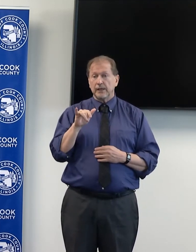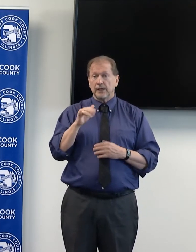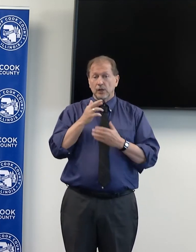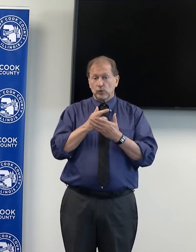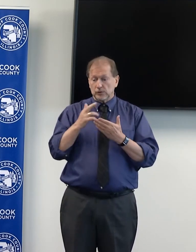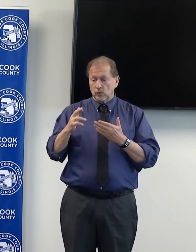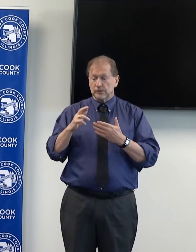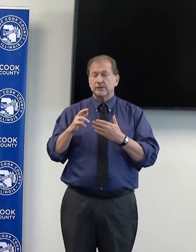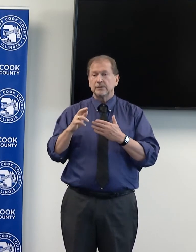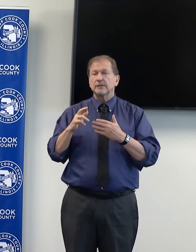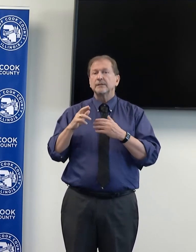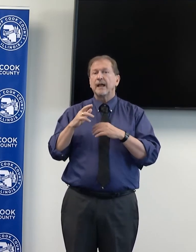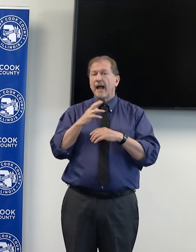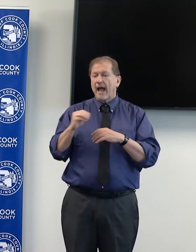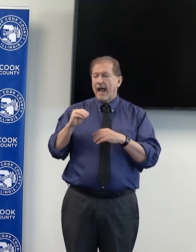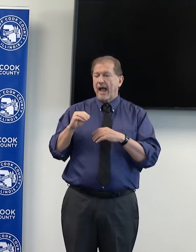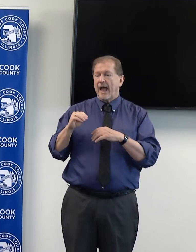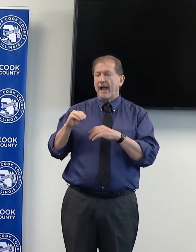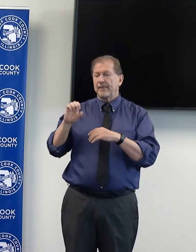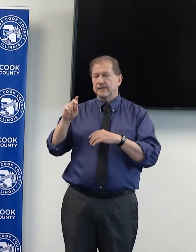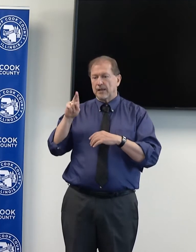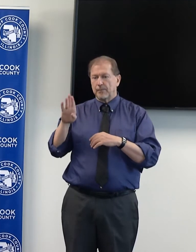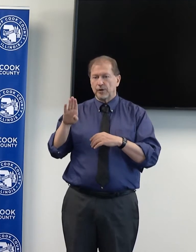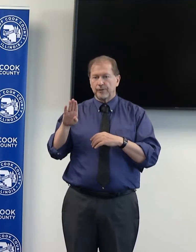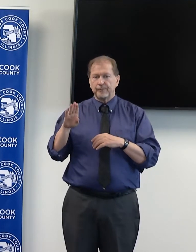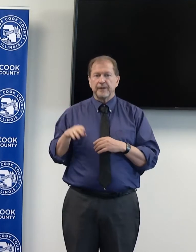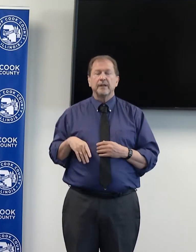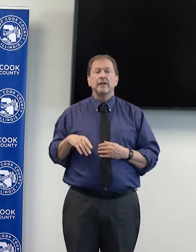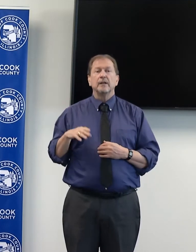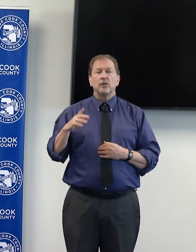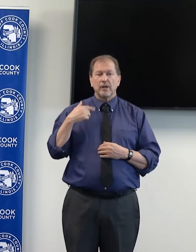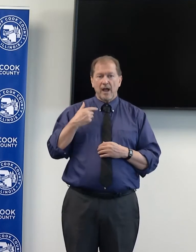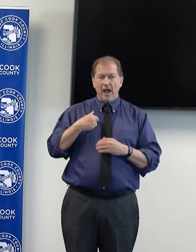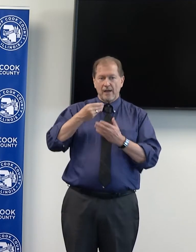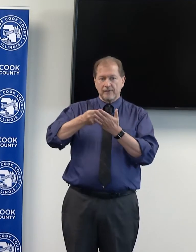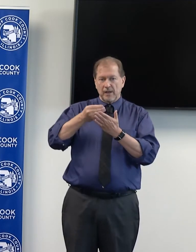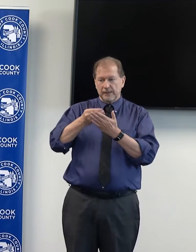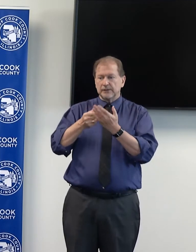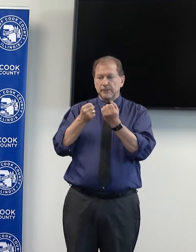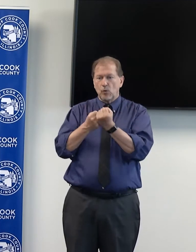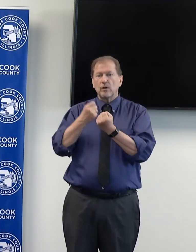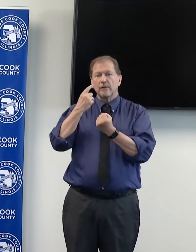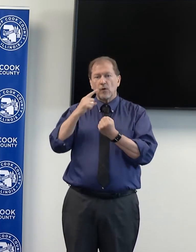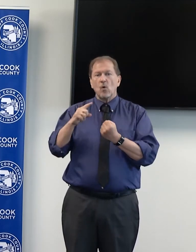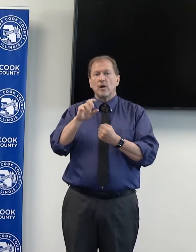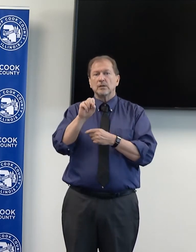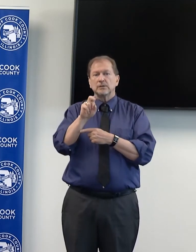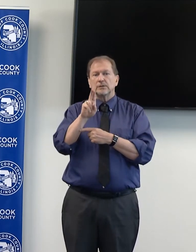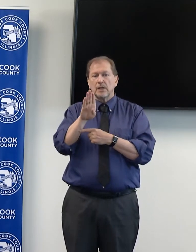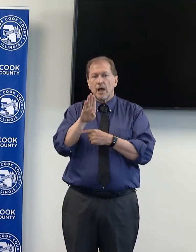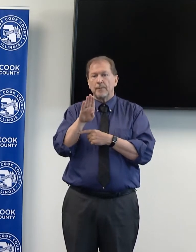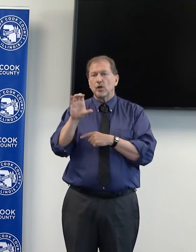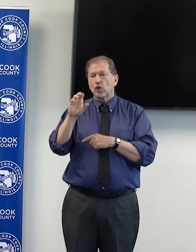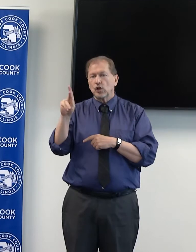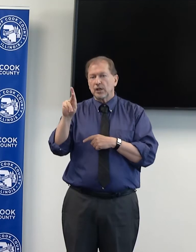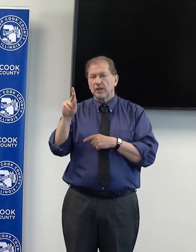directed in the suburbs. Our federal support is specifically designated for suburban Cook.